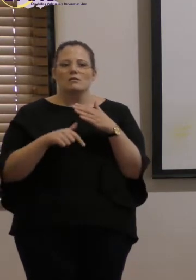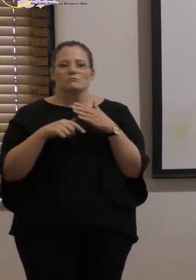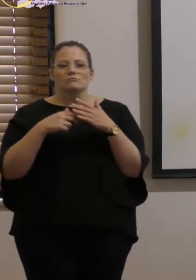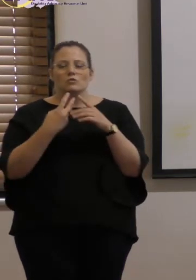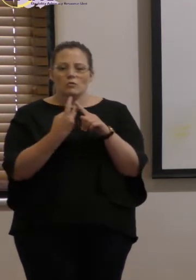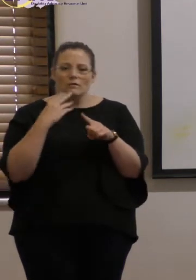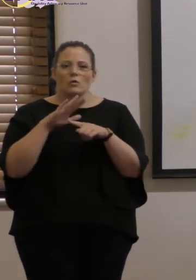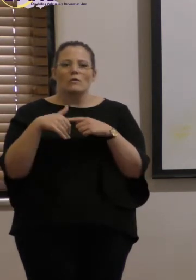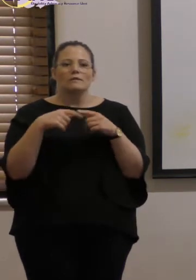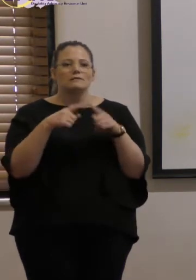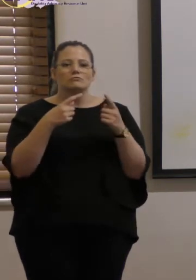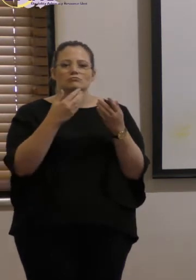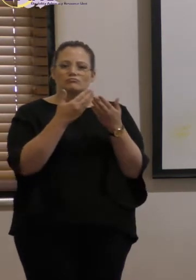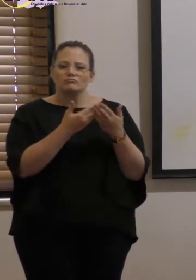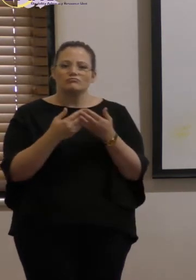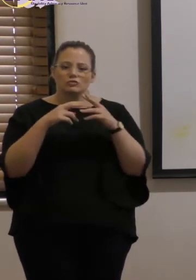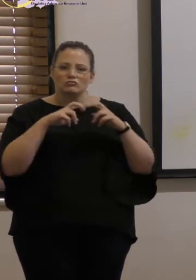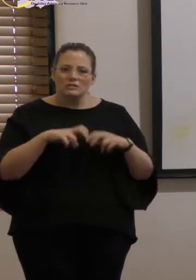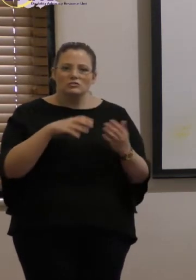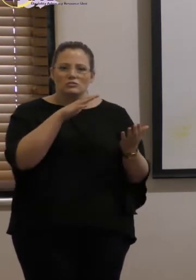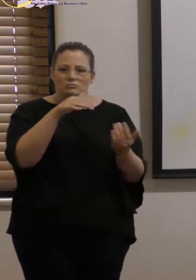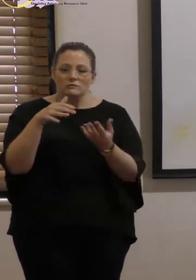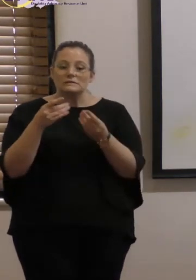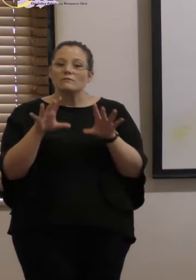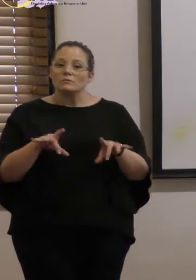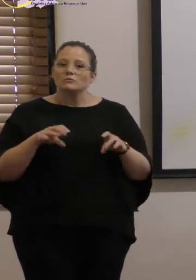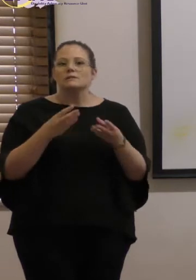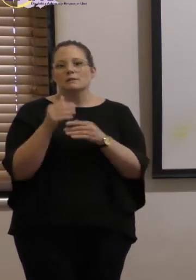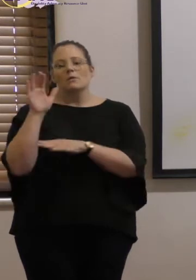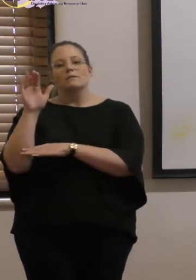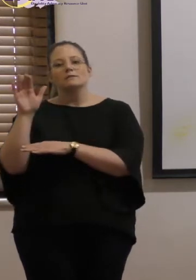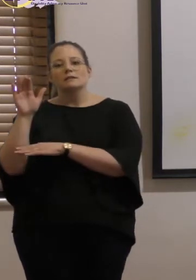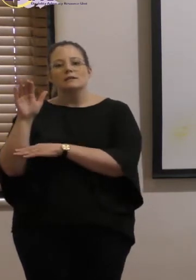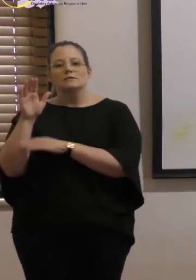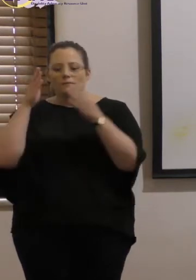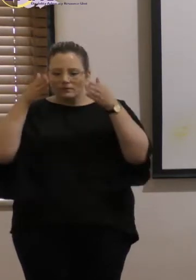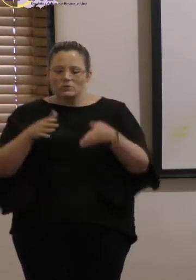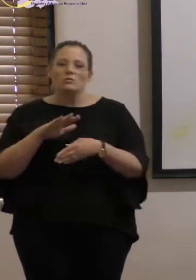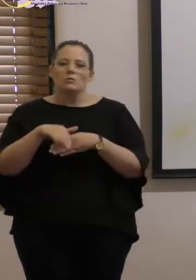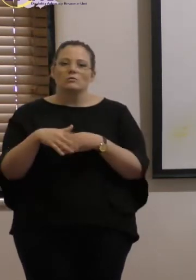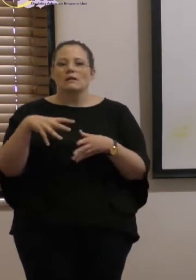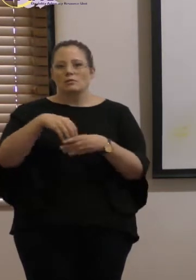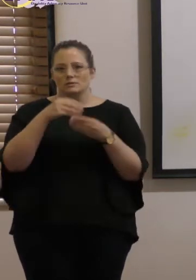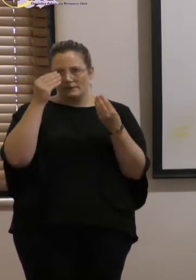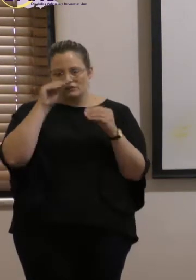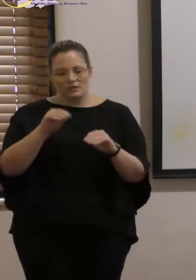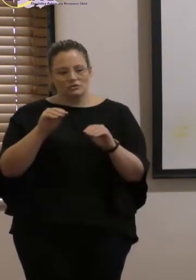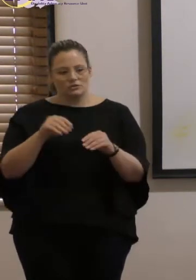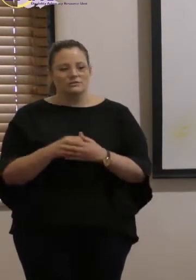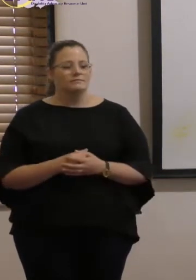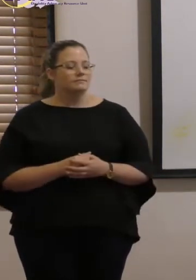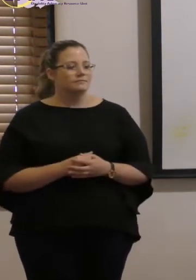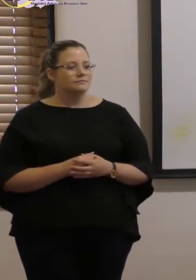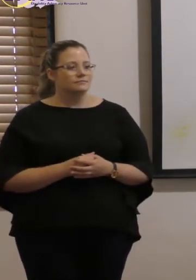the research, around, some international as well, on inclusive education. It discusses